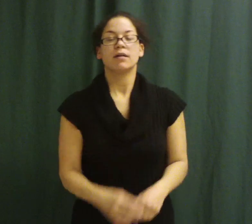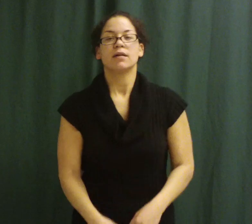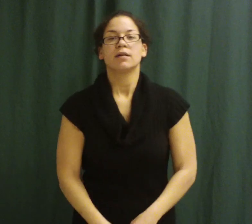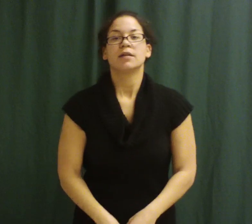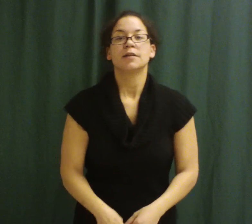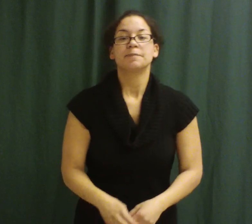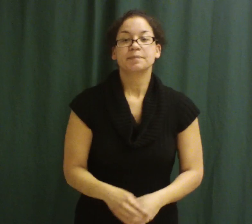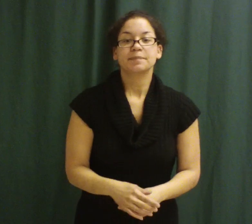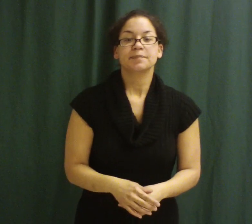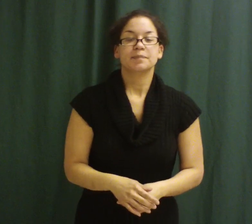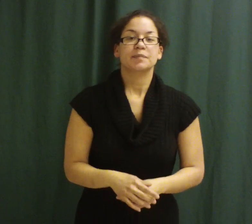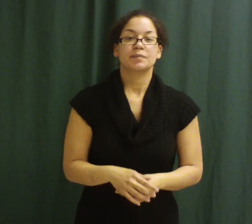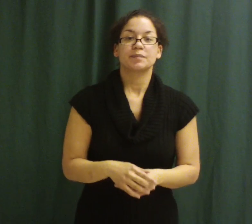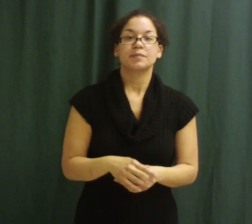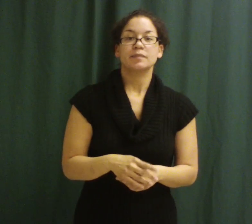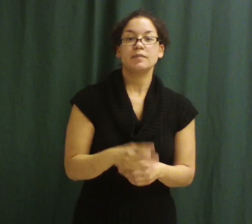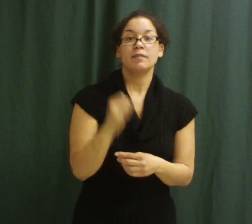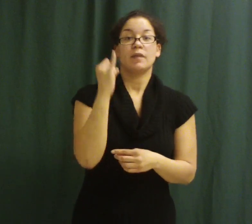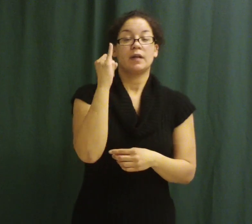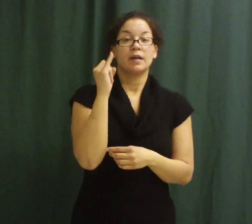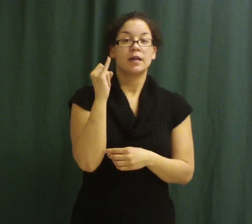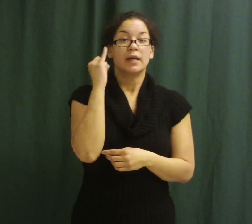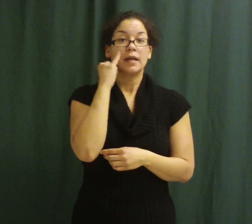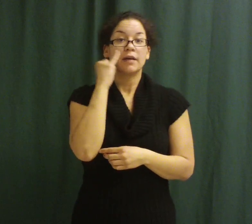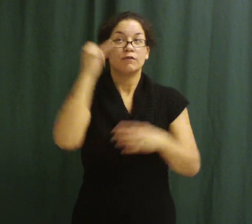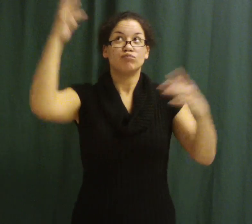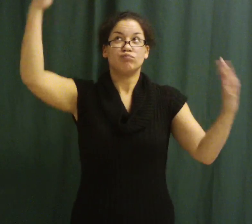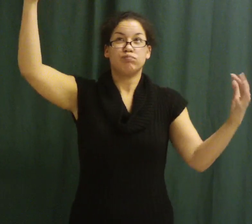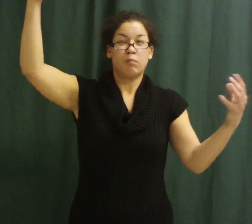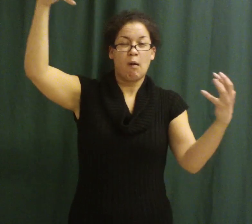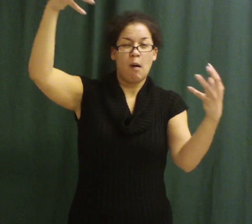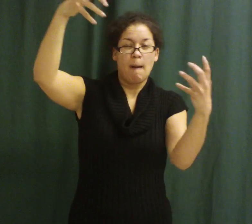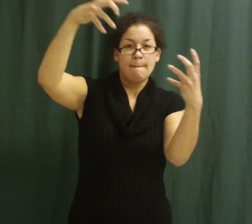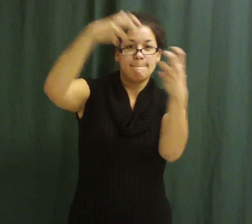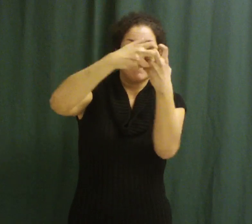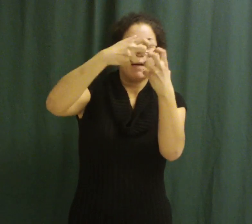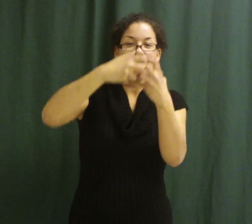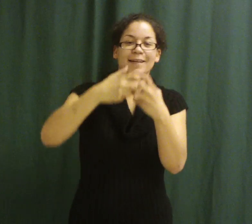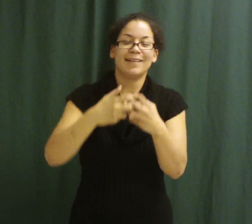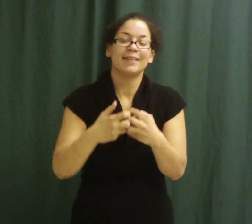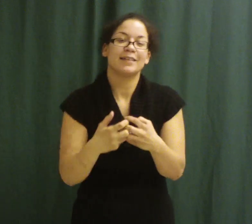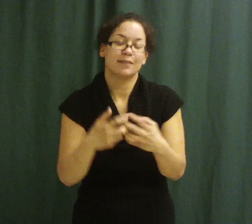Those that collide with Earth are called meteorites.